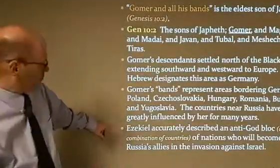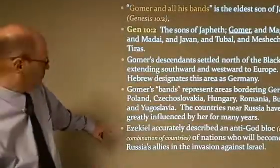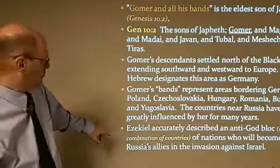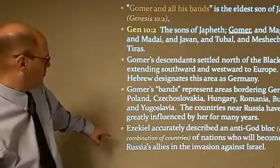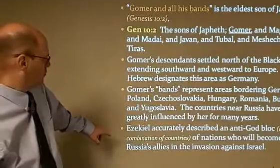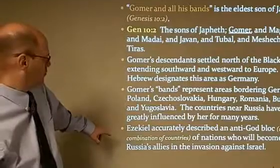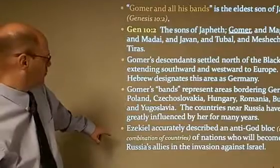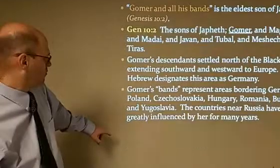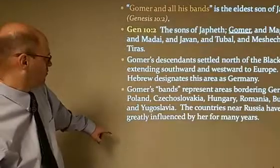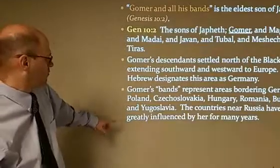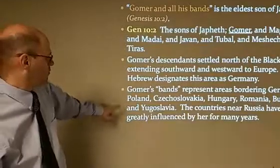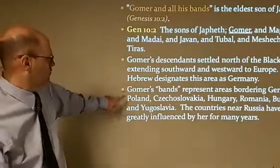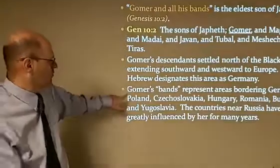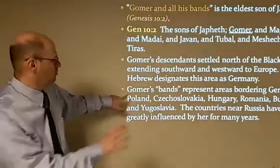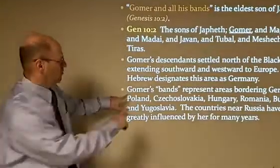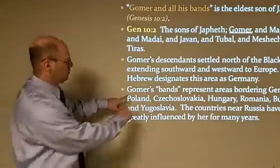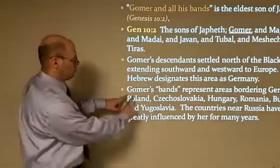I'll skip all this commentary. Well,